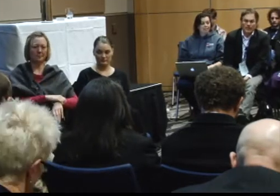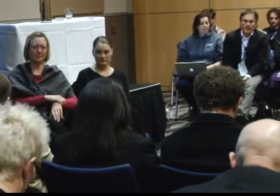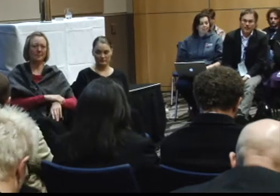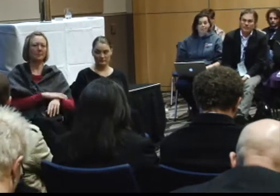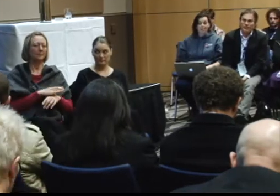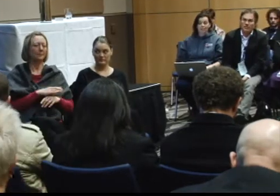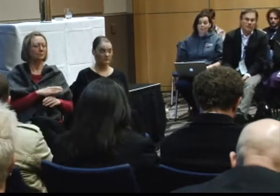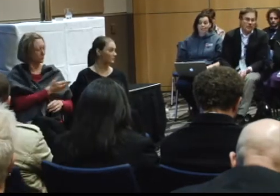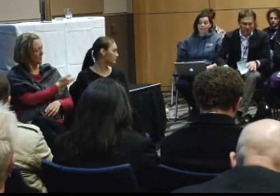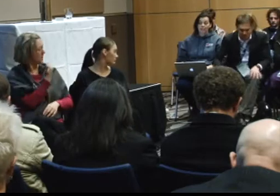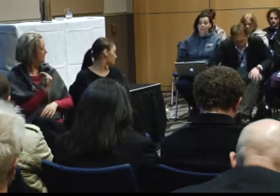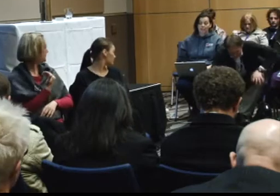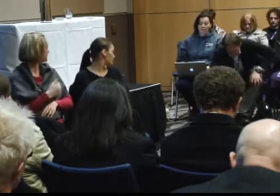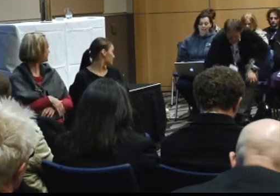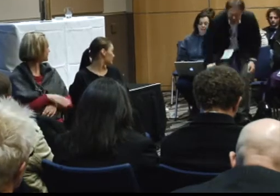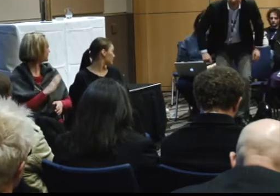Tom, do you want to come up here?